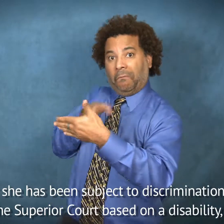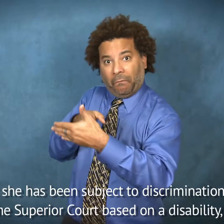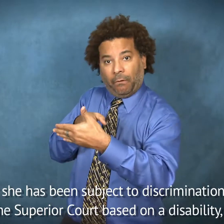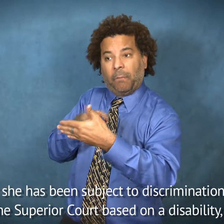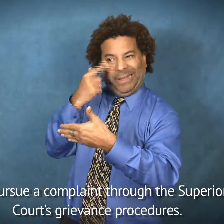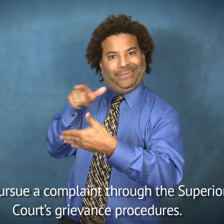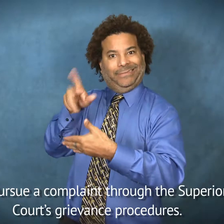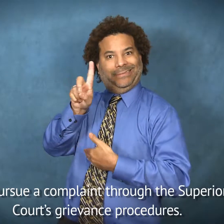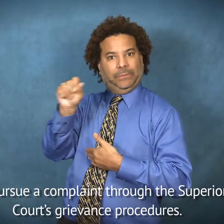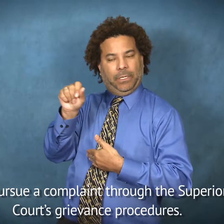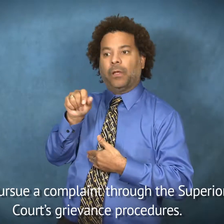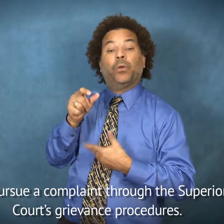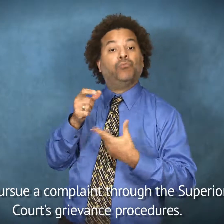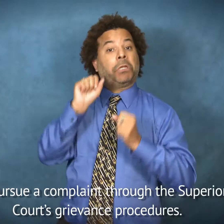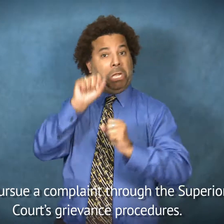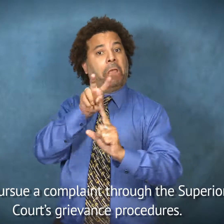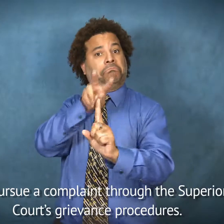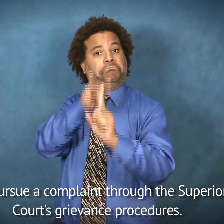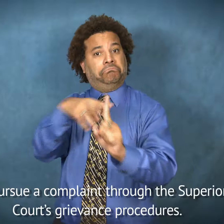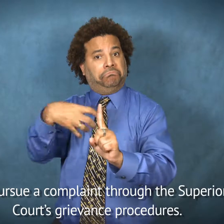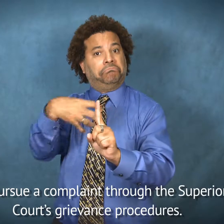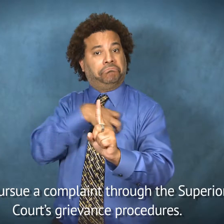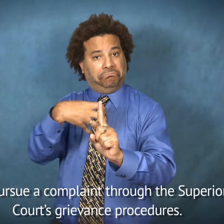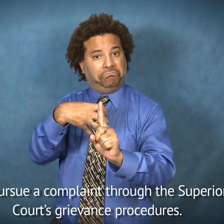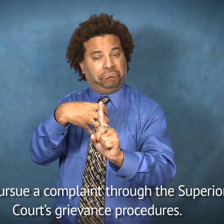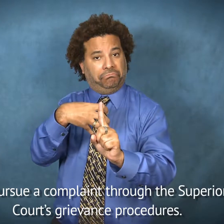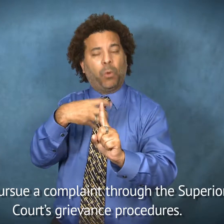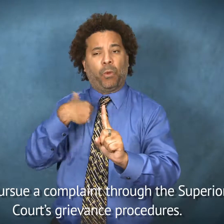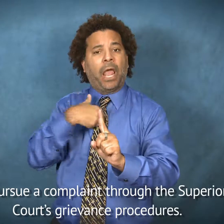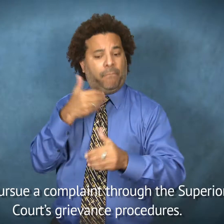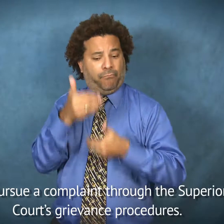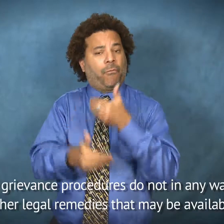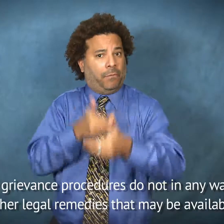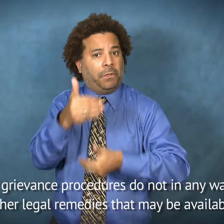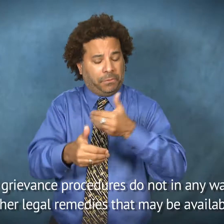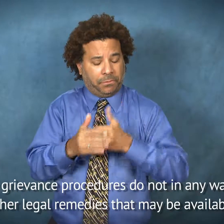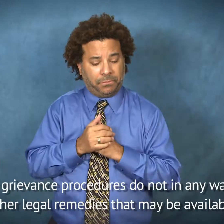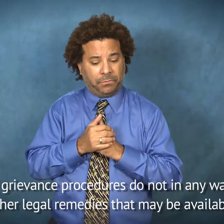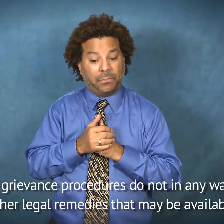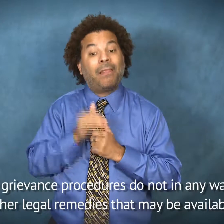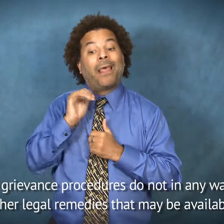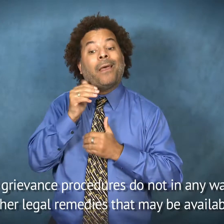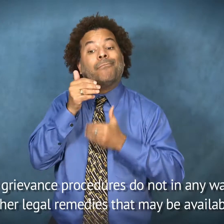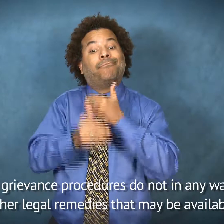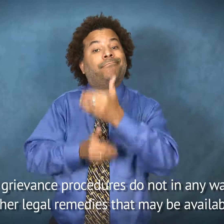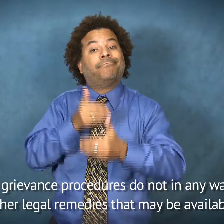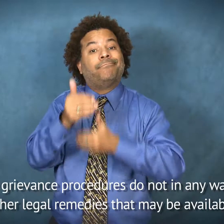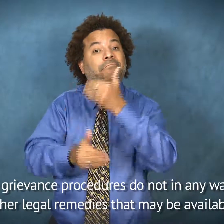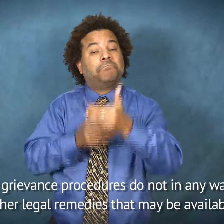disability can pursue a complaint through the Superior Court's grievance procedures. These grievance procedures do not in any way limit other